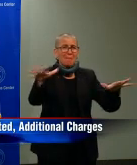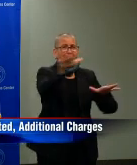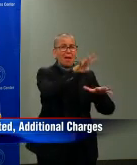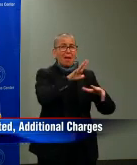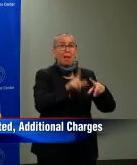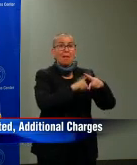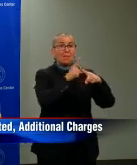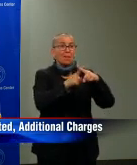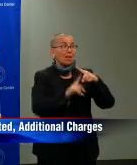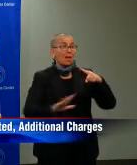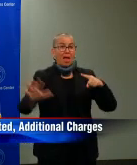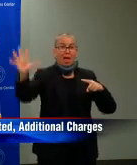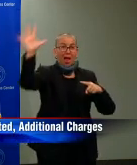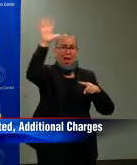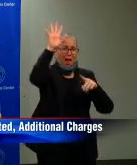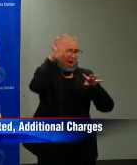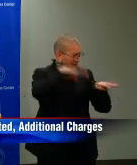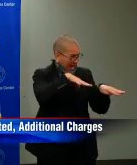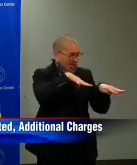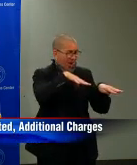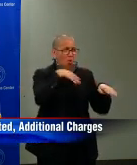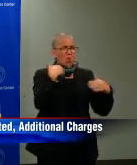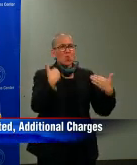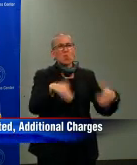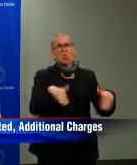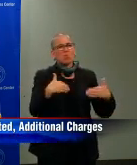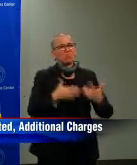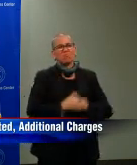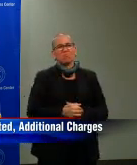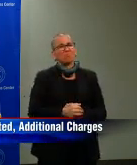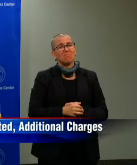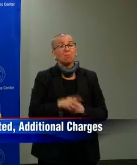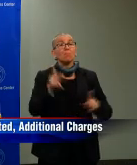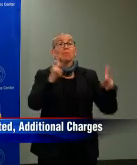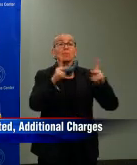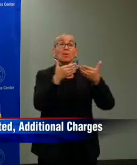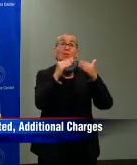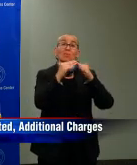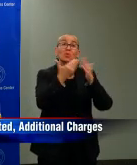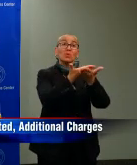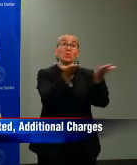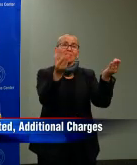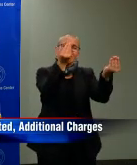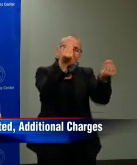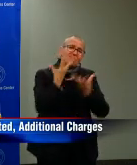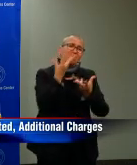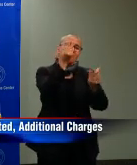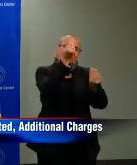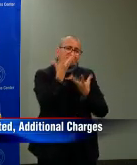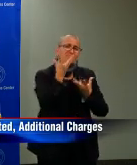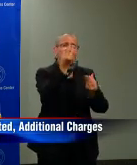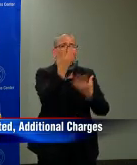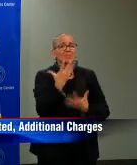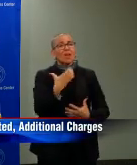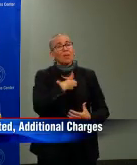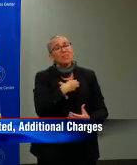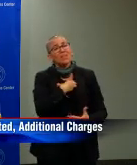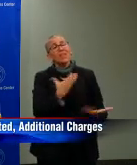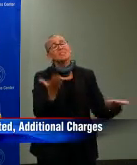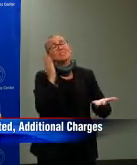this. And communities have been telling us that. And I just want to say, as the justice system does its